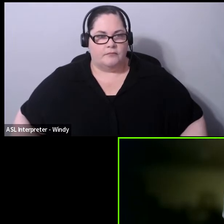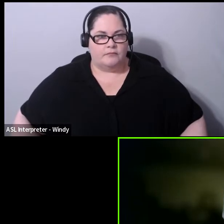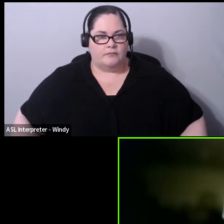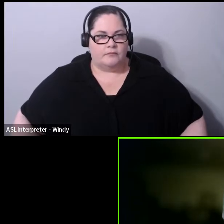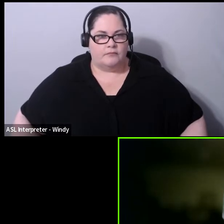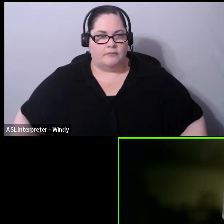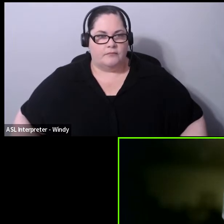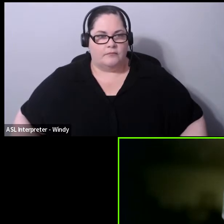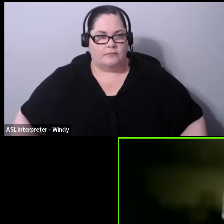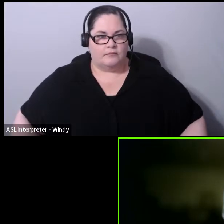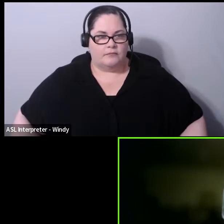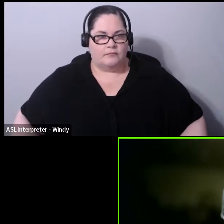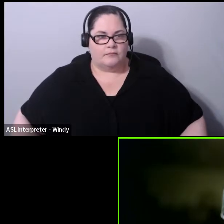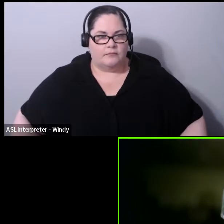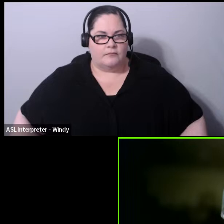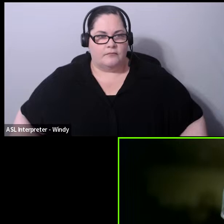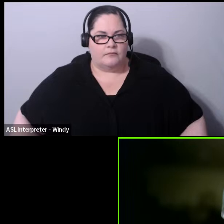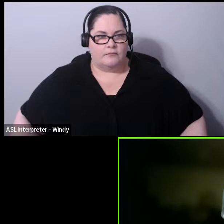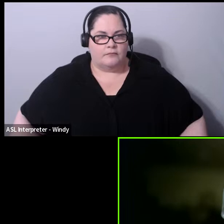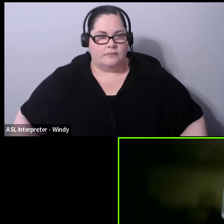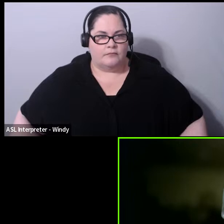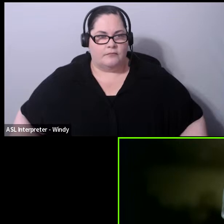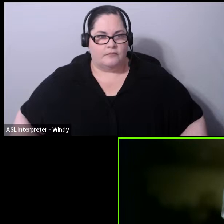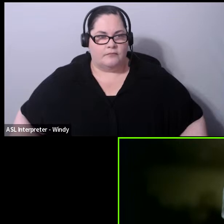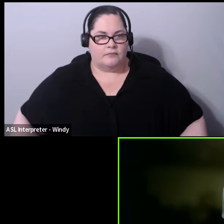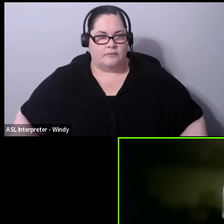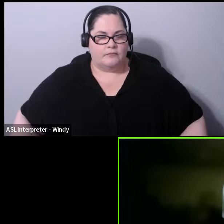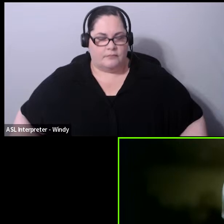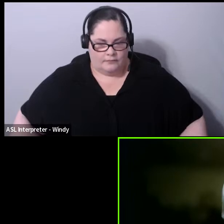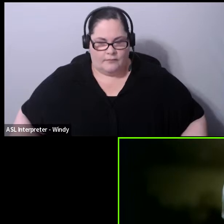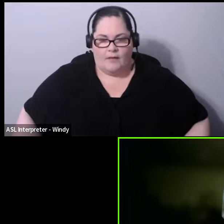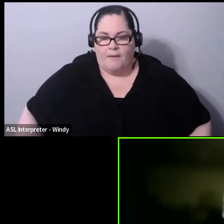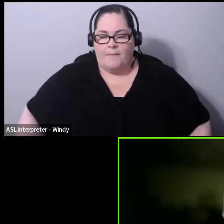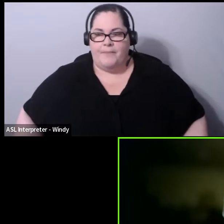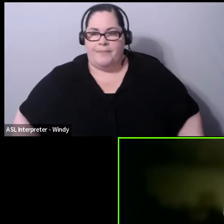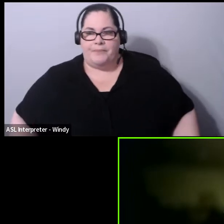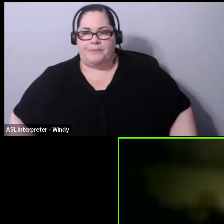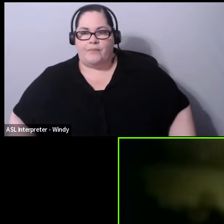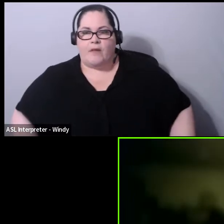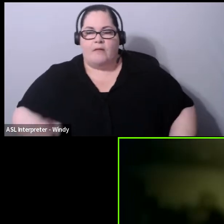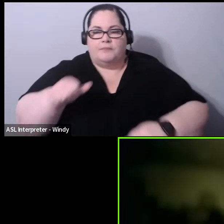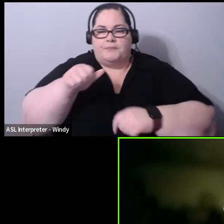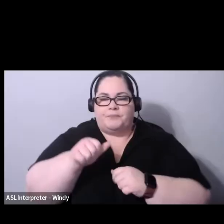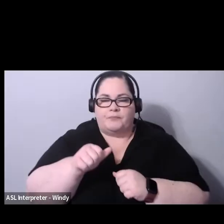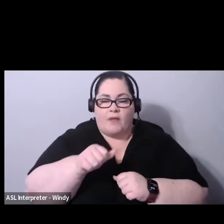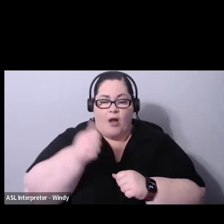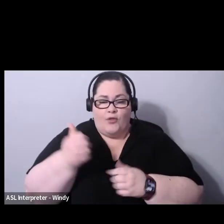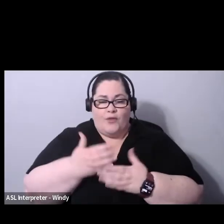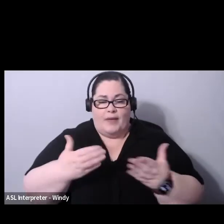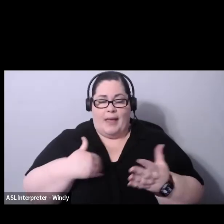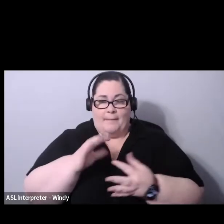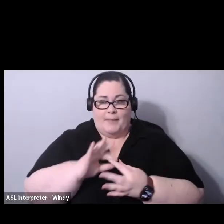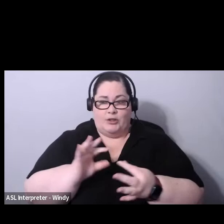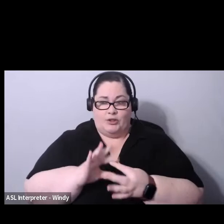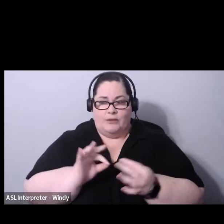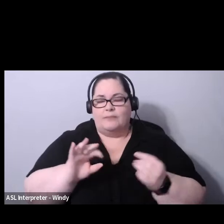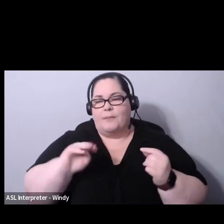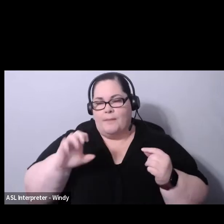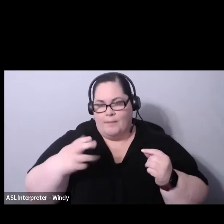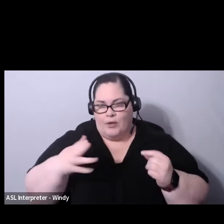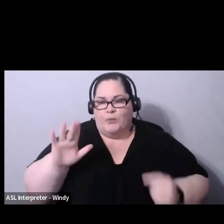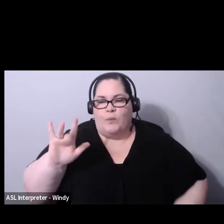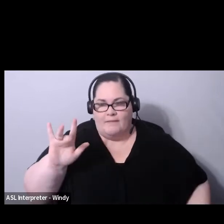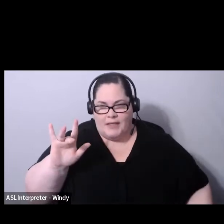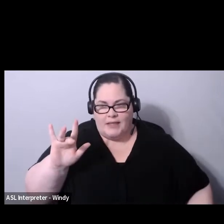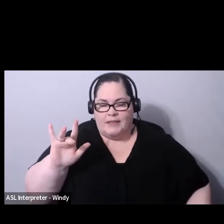that. And then the other thing I mentioned again was March 25th.